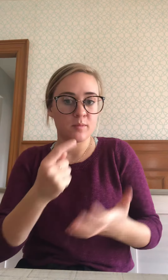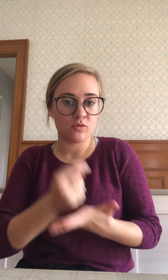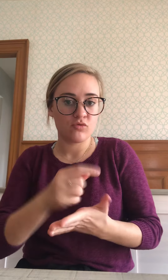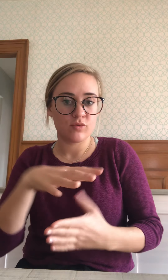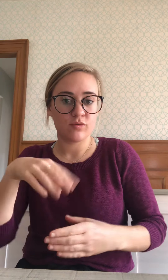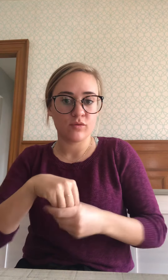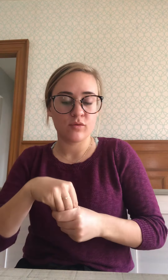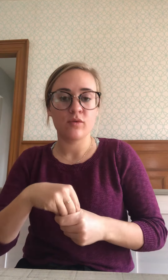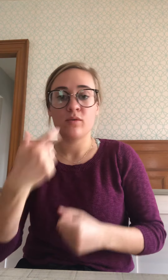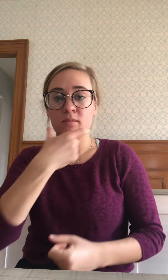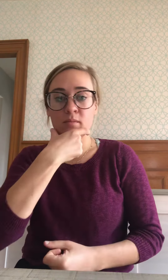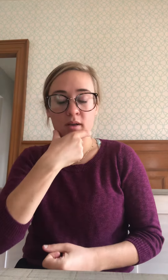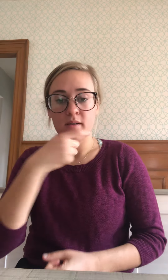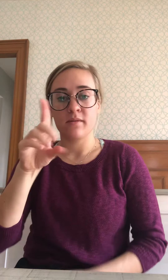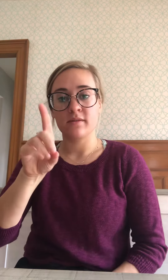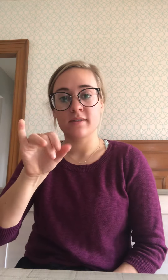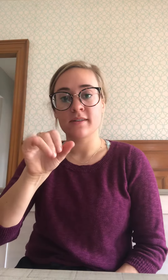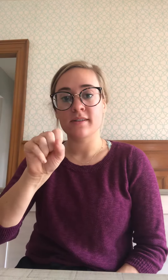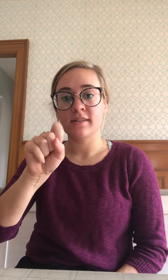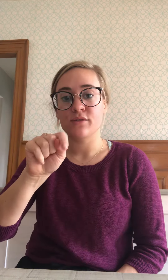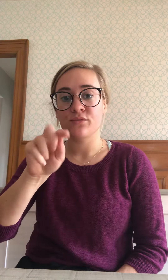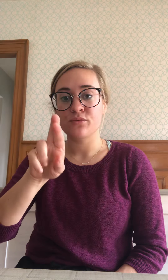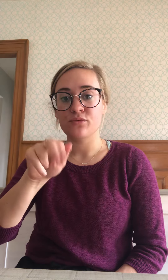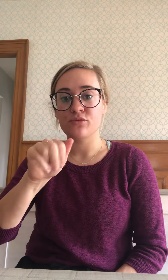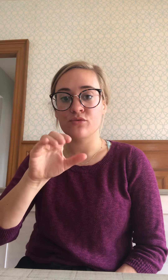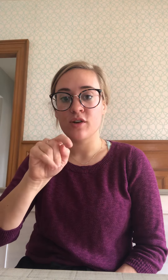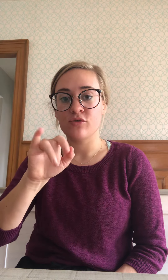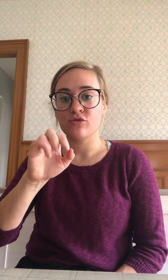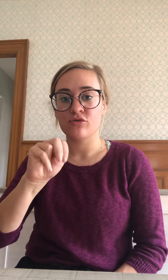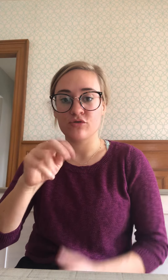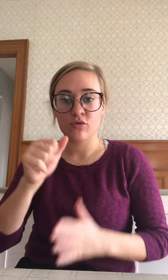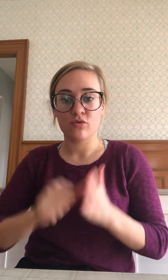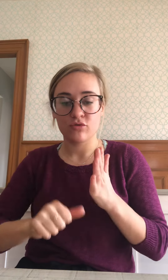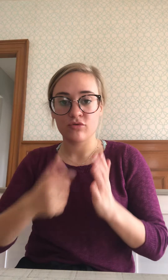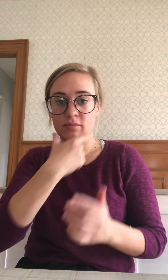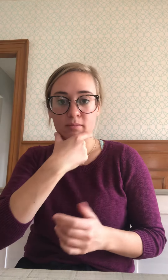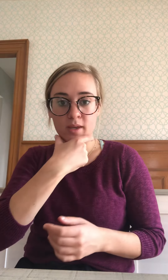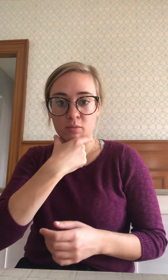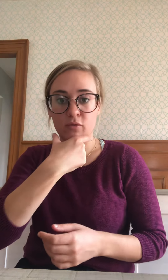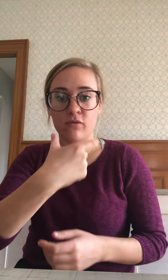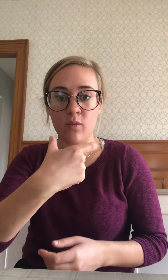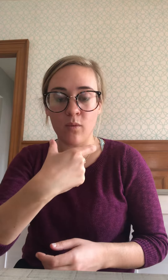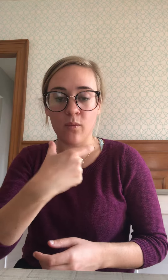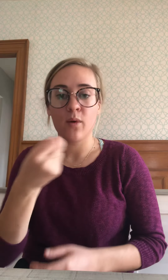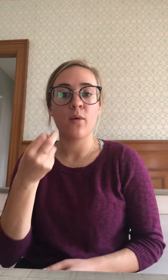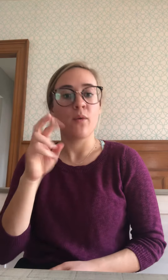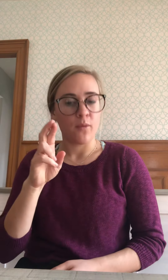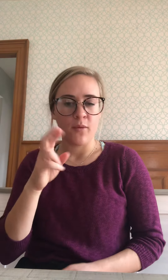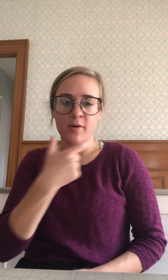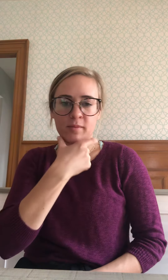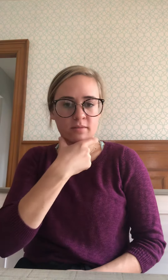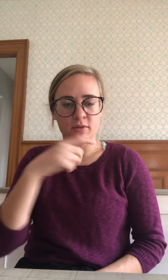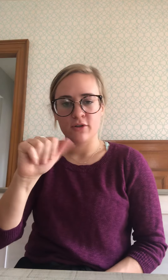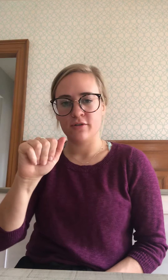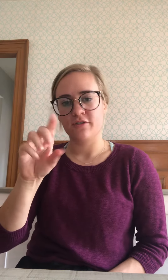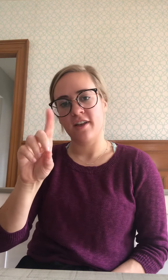mandibular distraction, that's surgically moving the mandible forward, or a mandibular advancement. Many of these children, though,